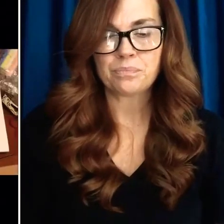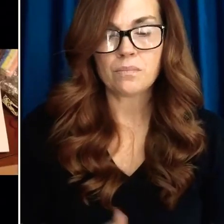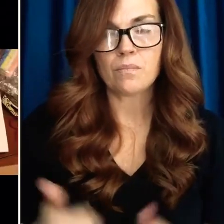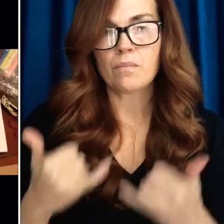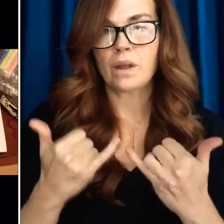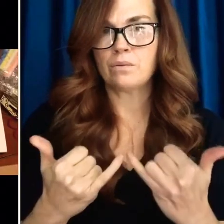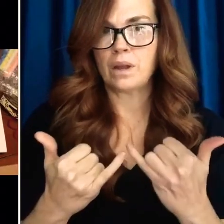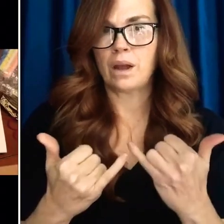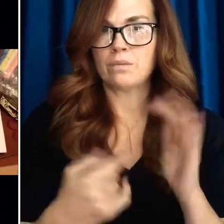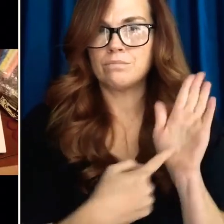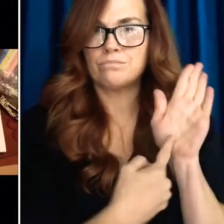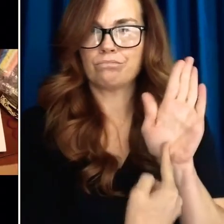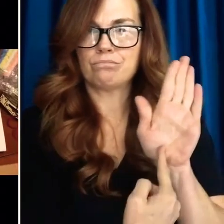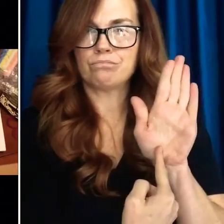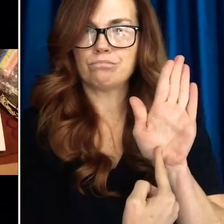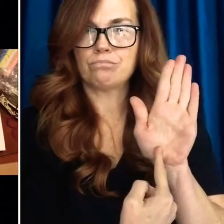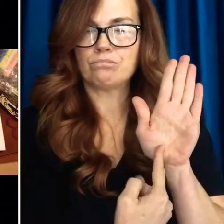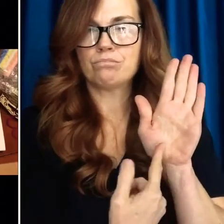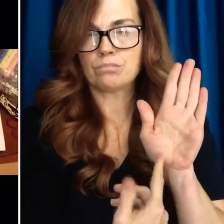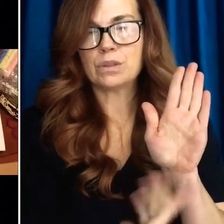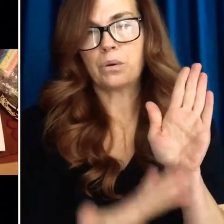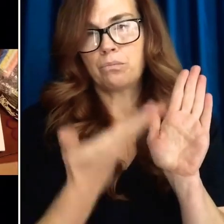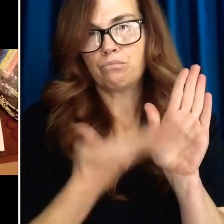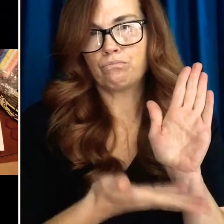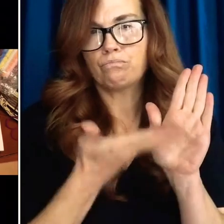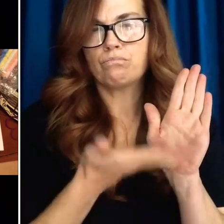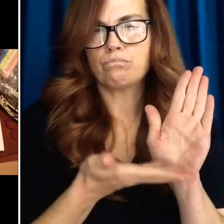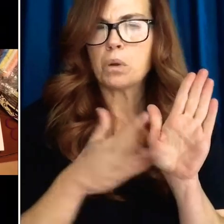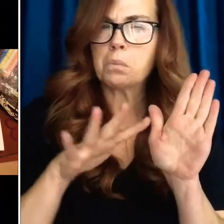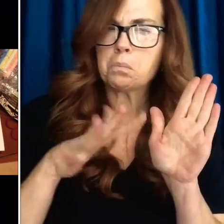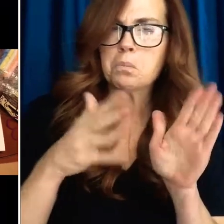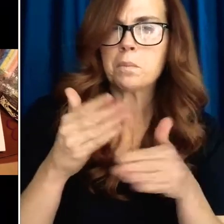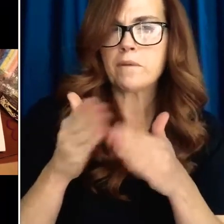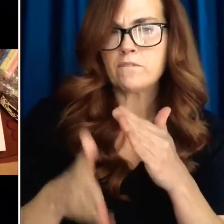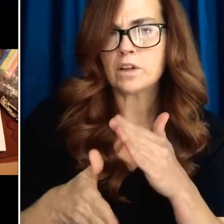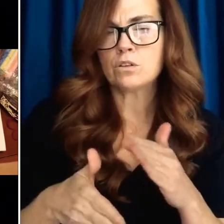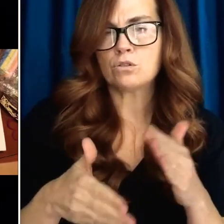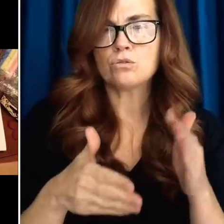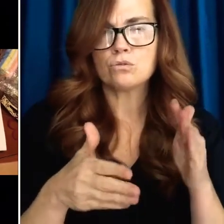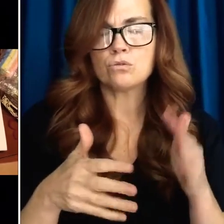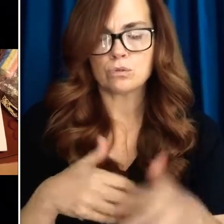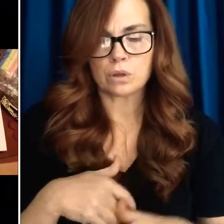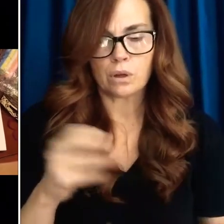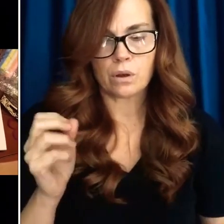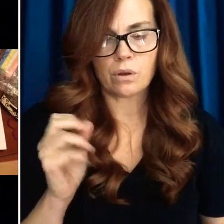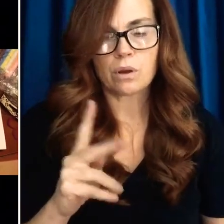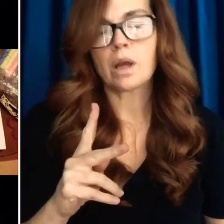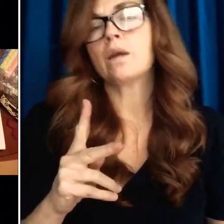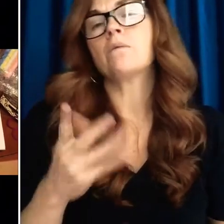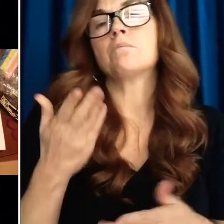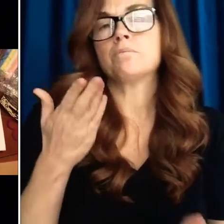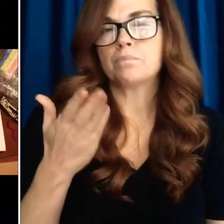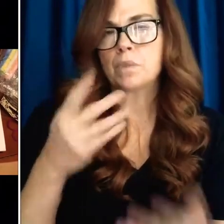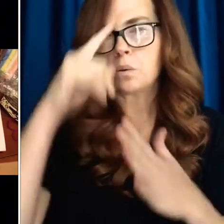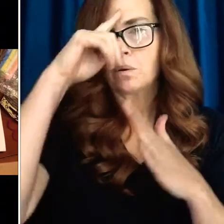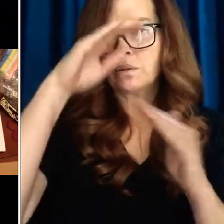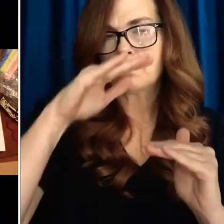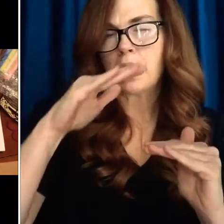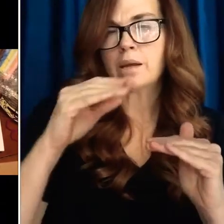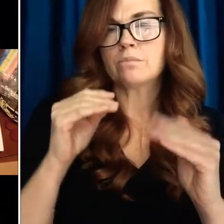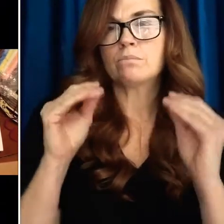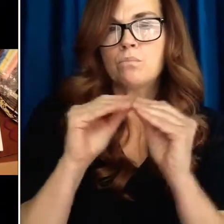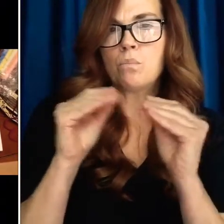is pretty much the final product. This is about what I'm expecting from you. Perhaps a little bit more